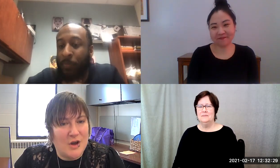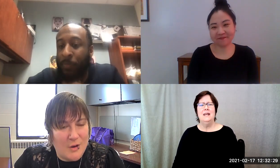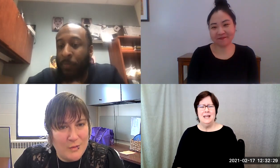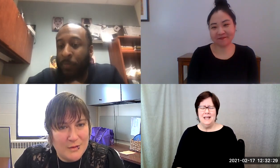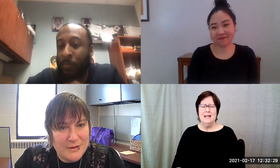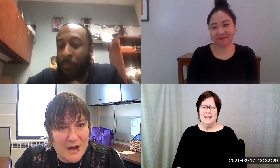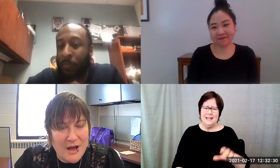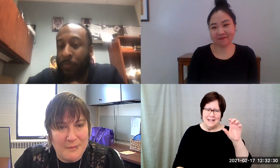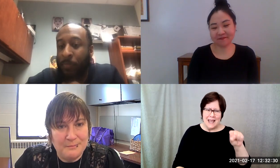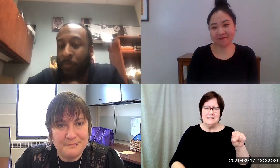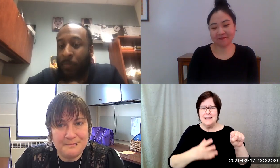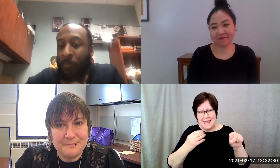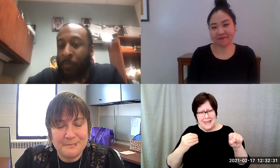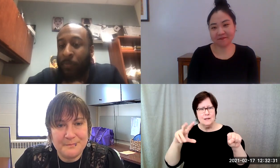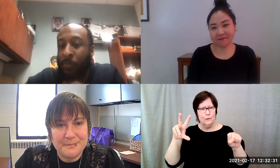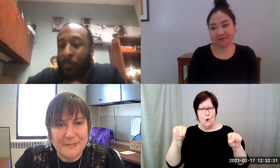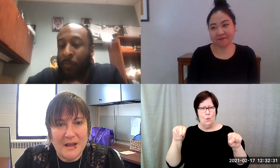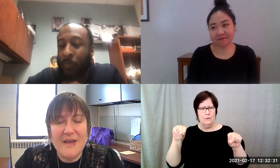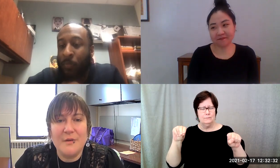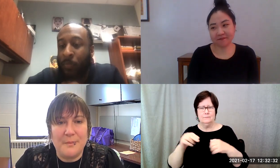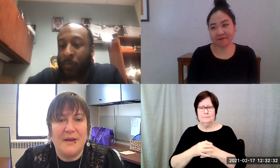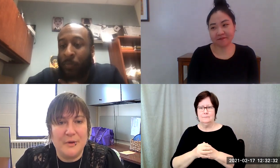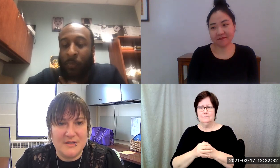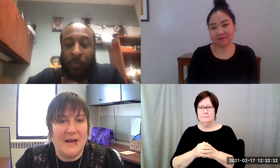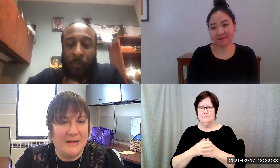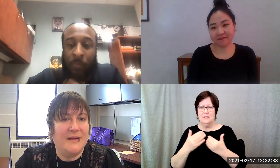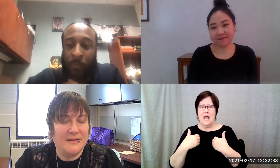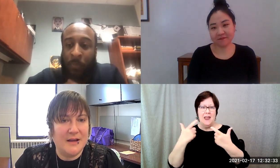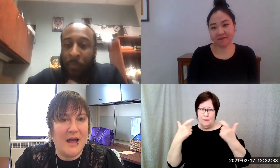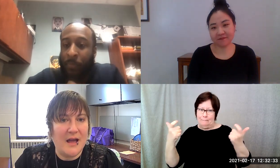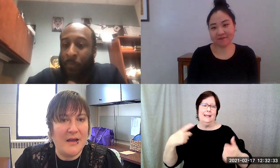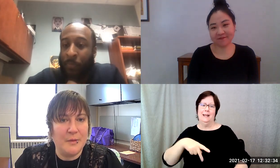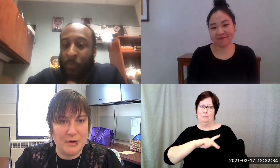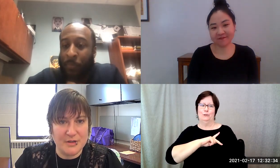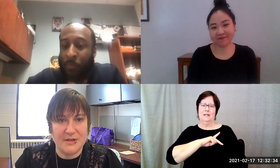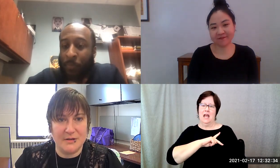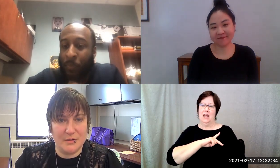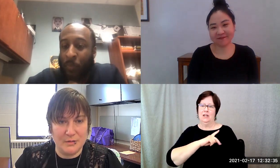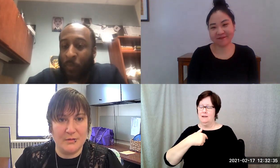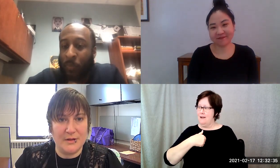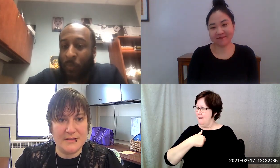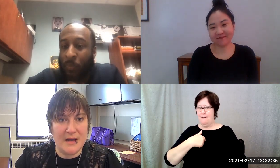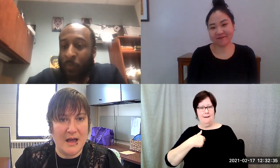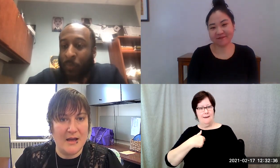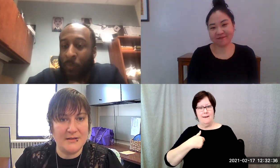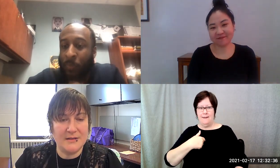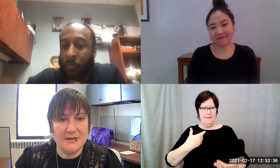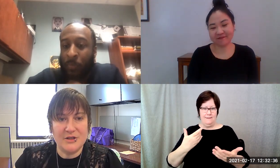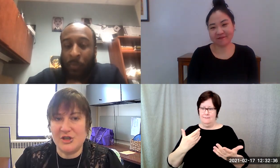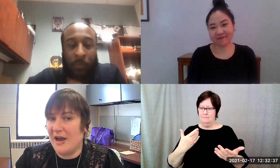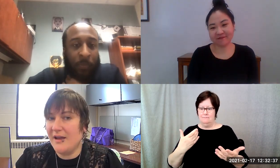Yes and no. I have a big personality. I am a person who is